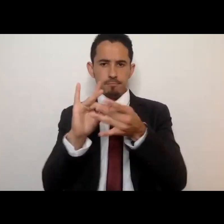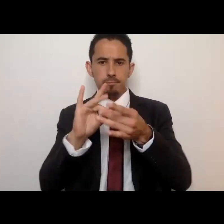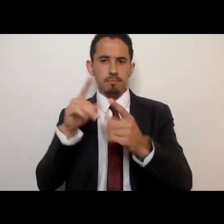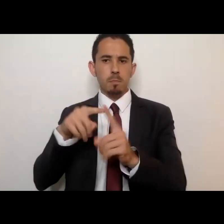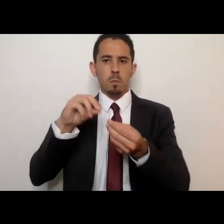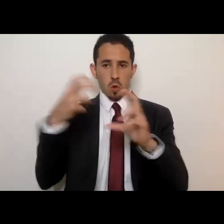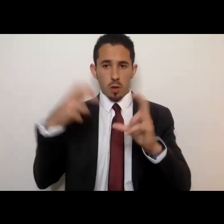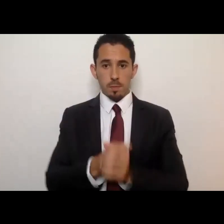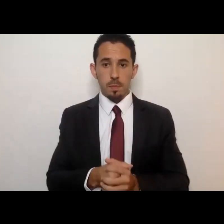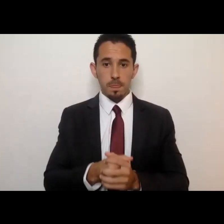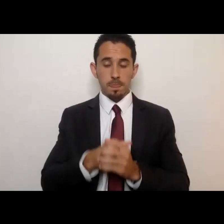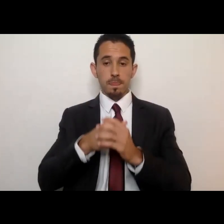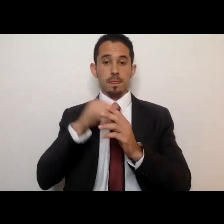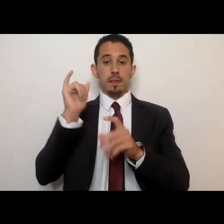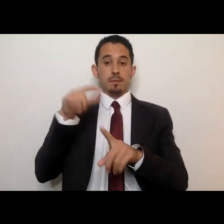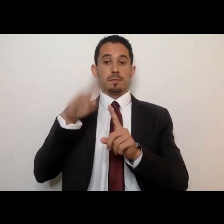covalently binds to a protein.